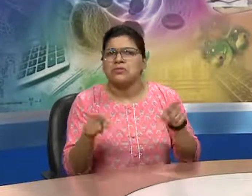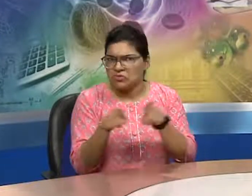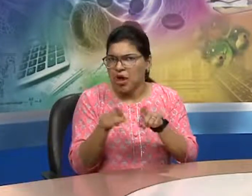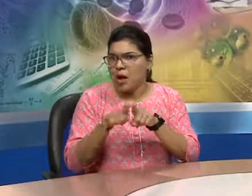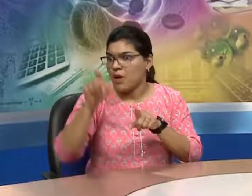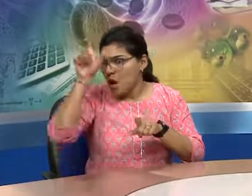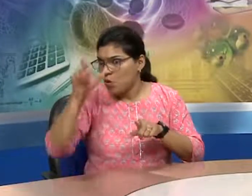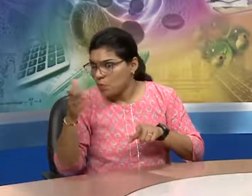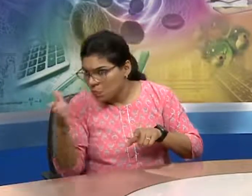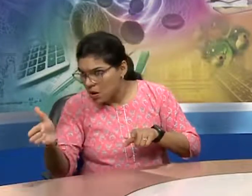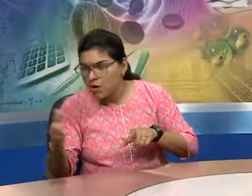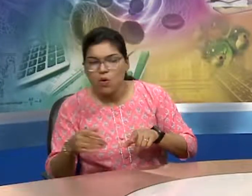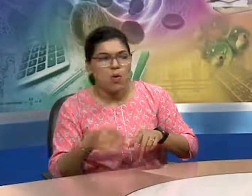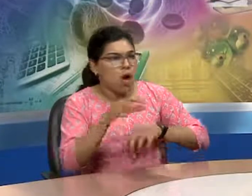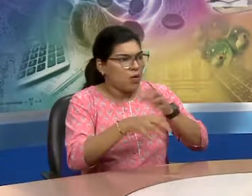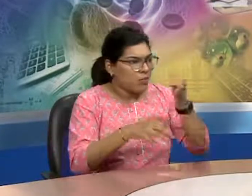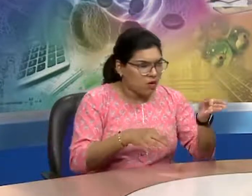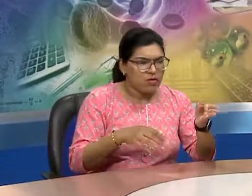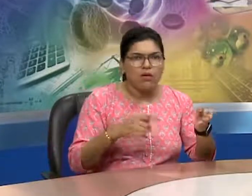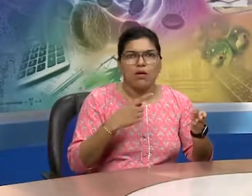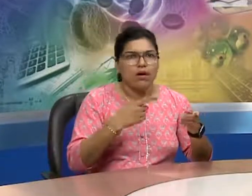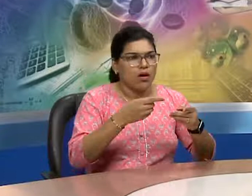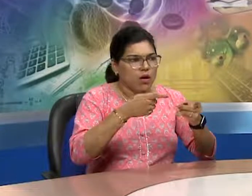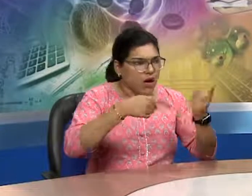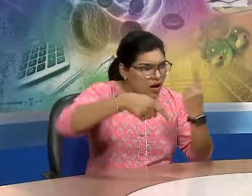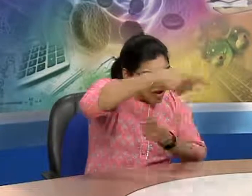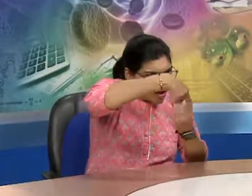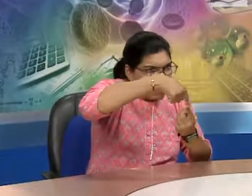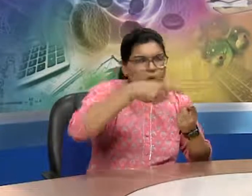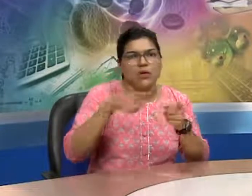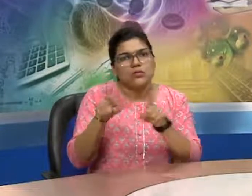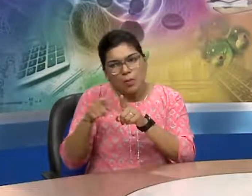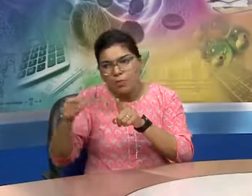picture shown in front of the